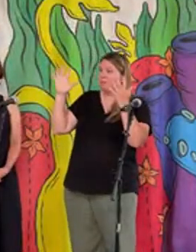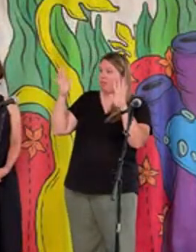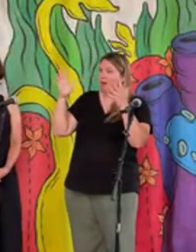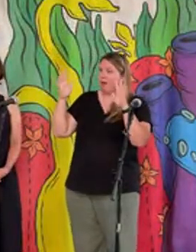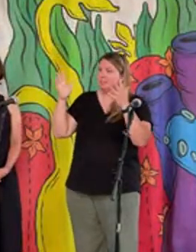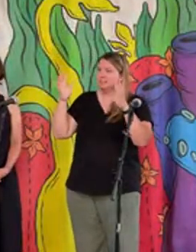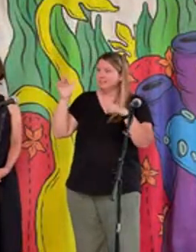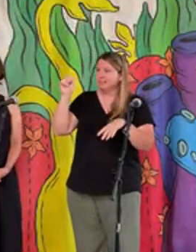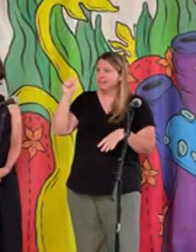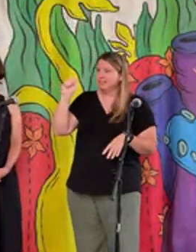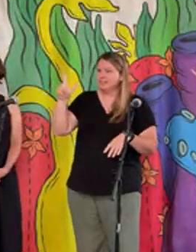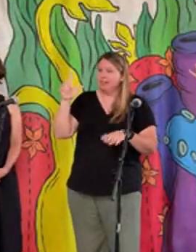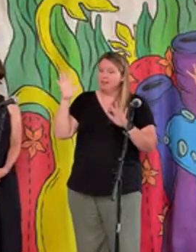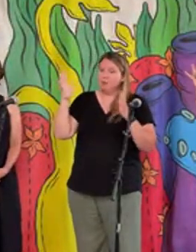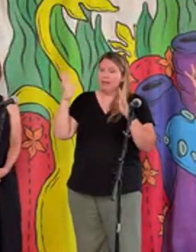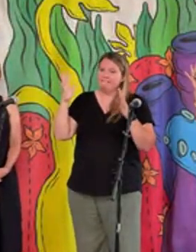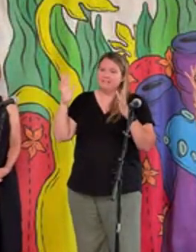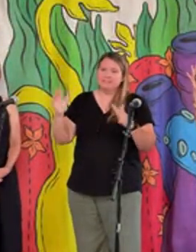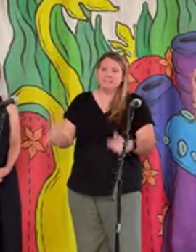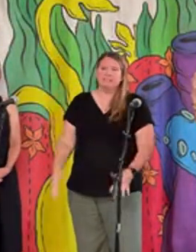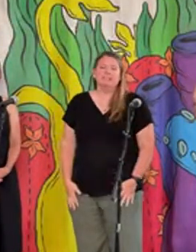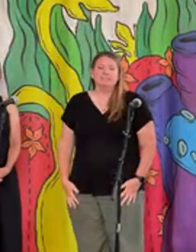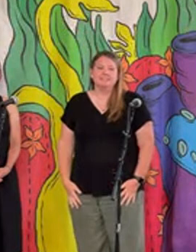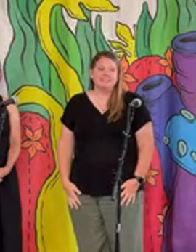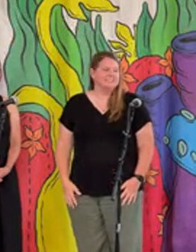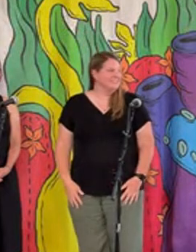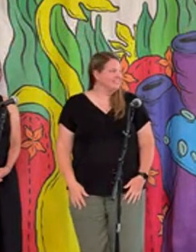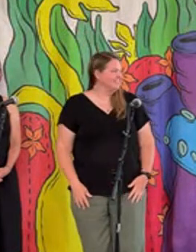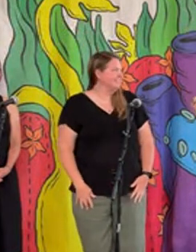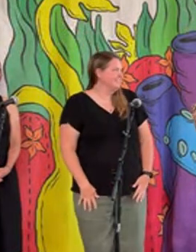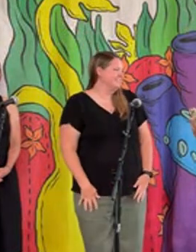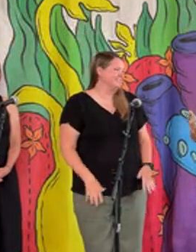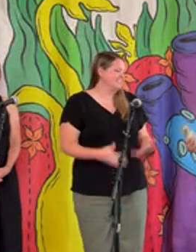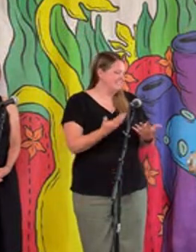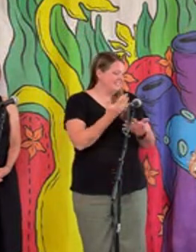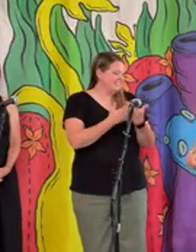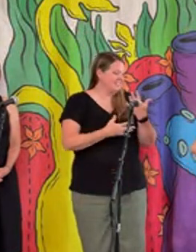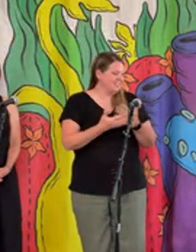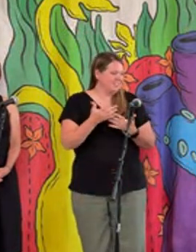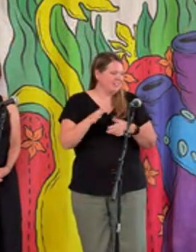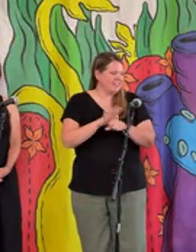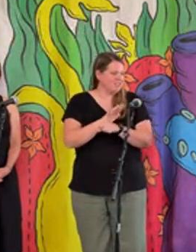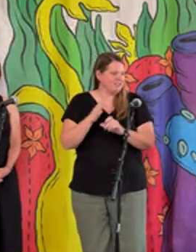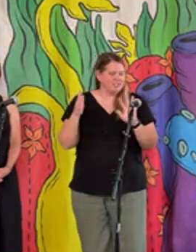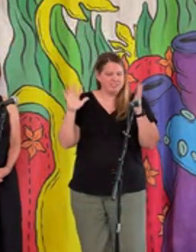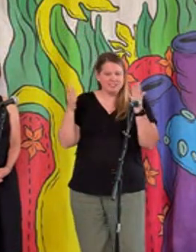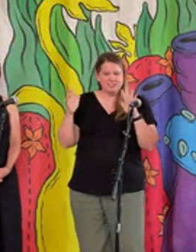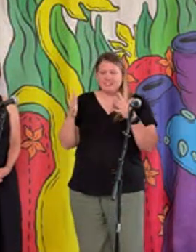is the ASL. Wait, give applause, I'm not doing it very well. I hope you're doing it better.